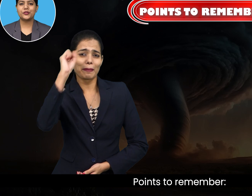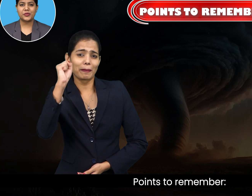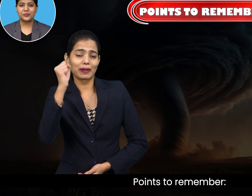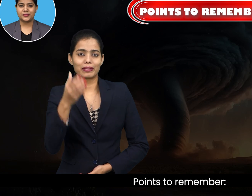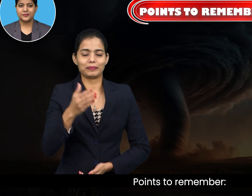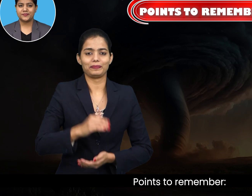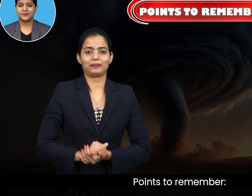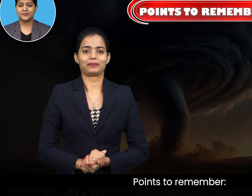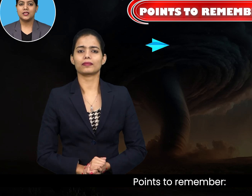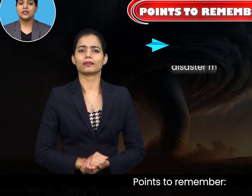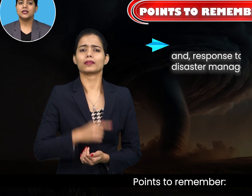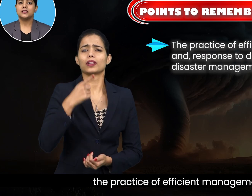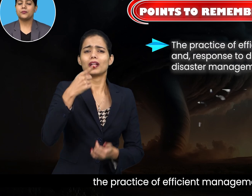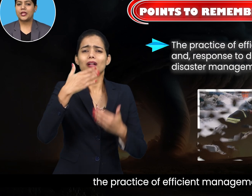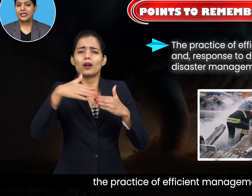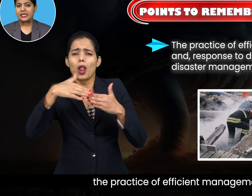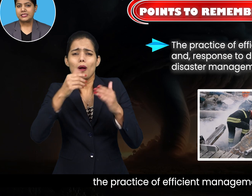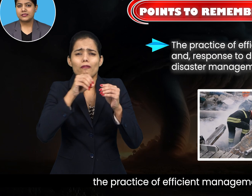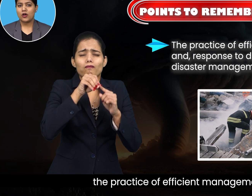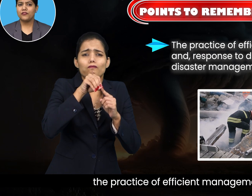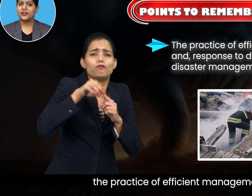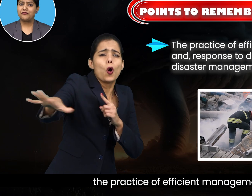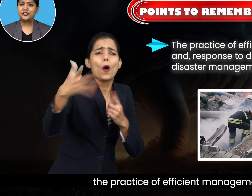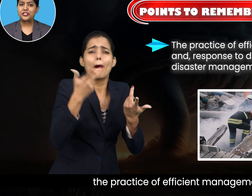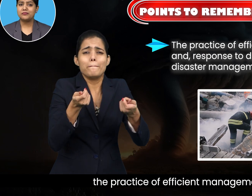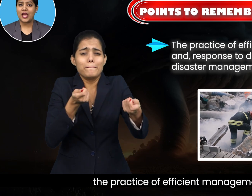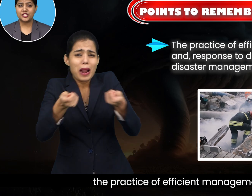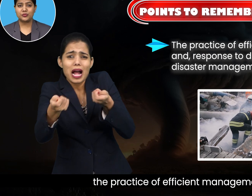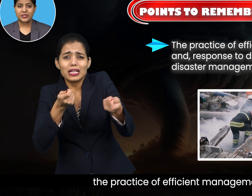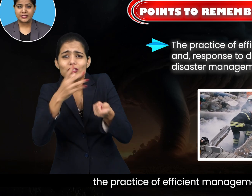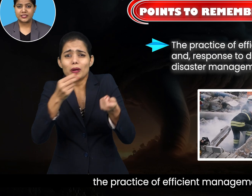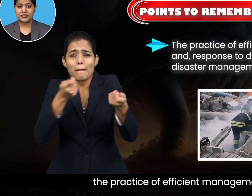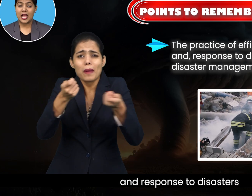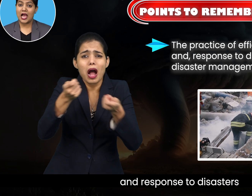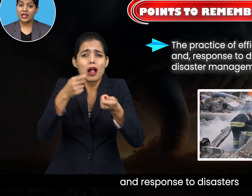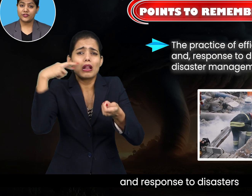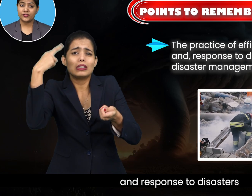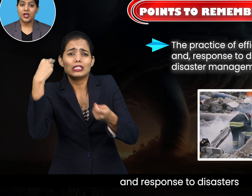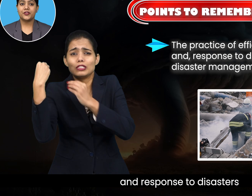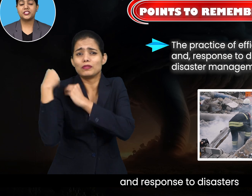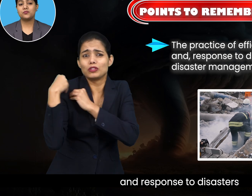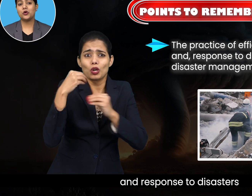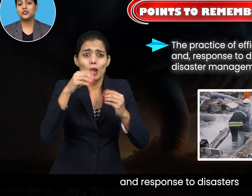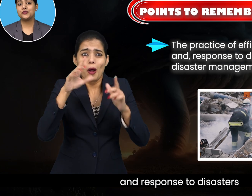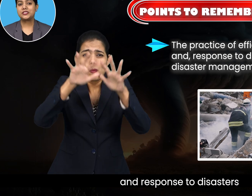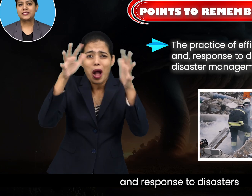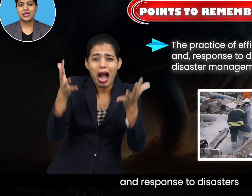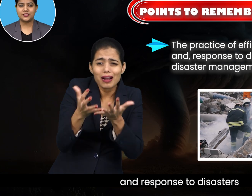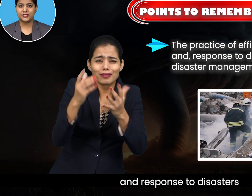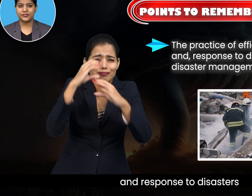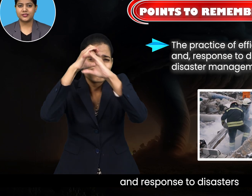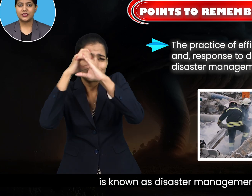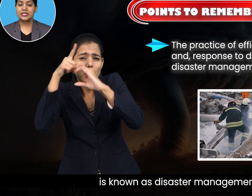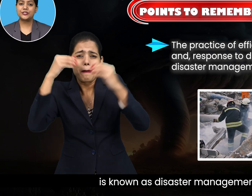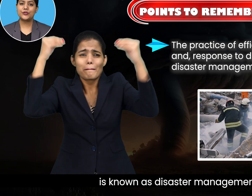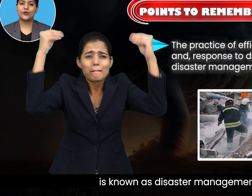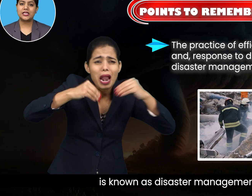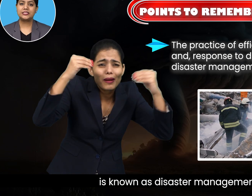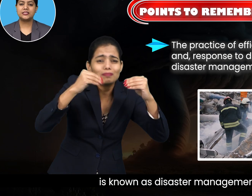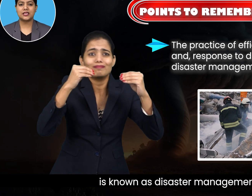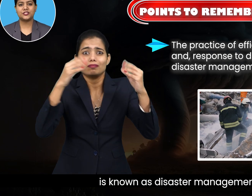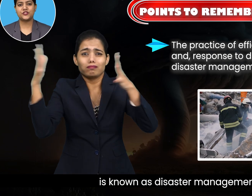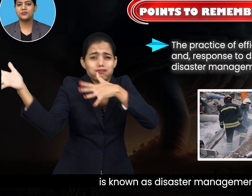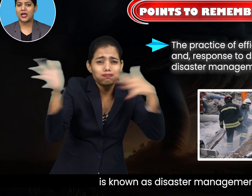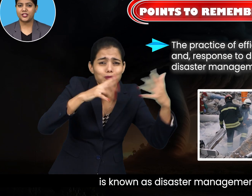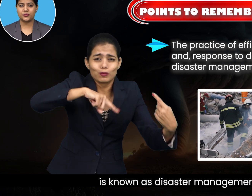Points to remember. The practice of efficient management and response to disasters is known